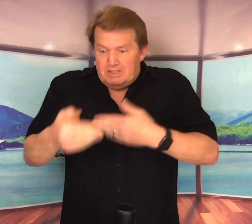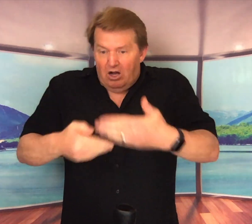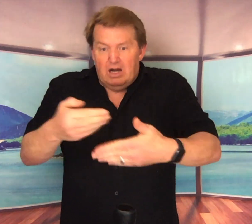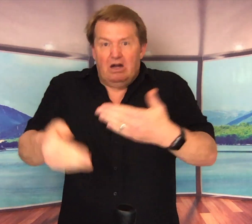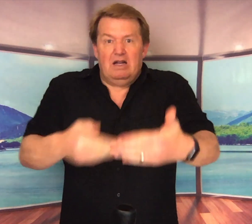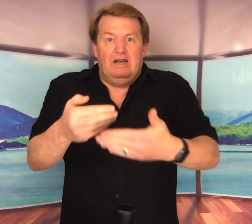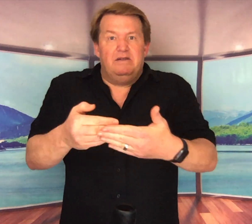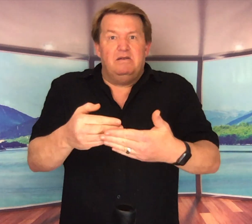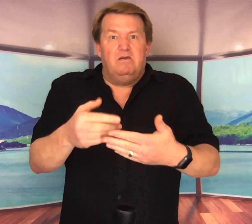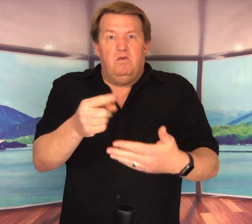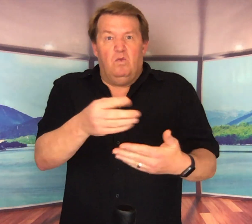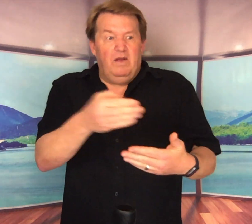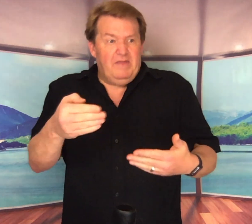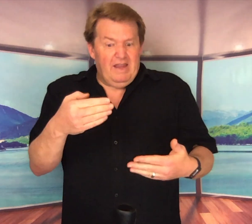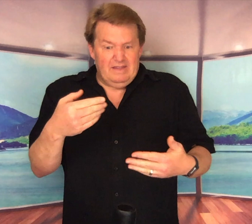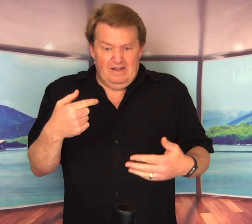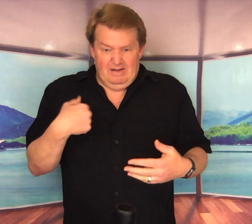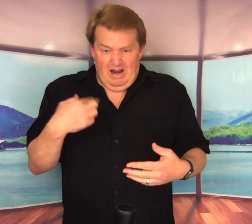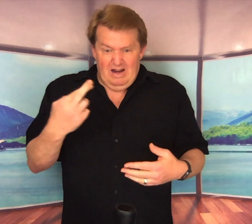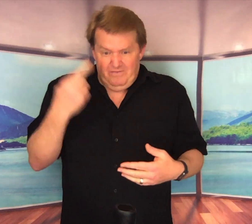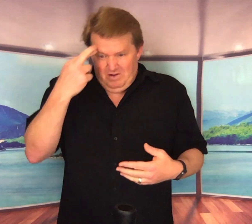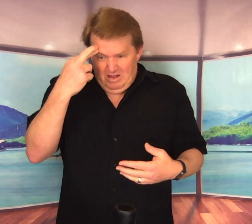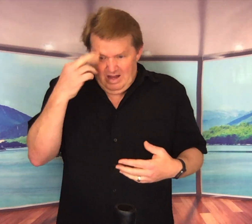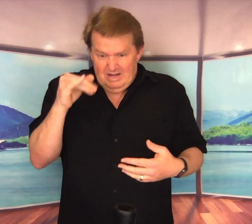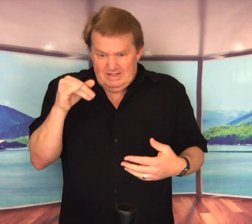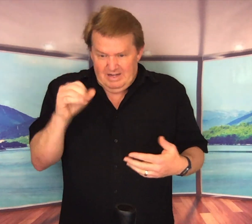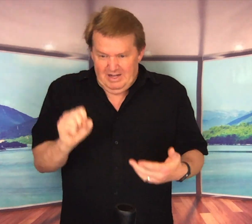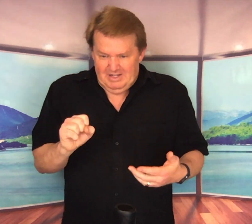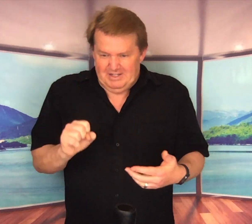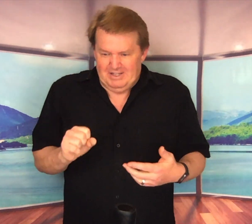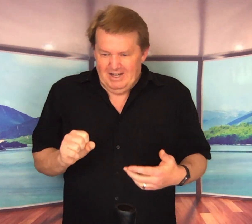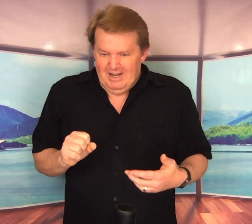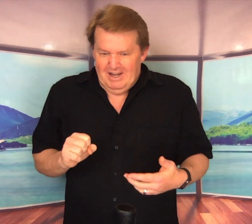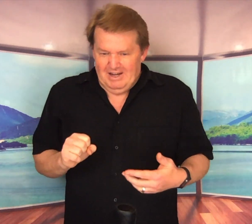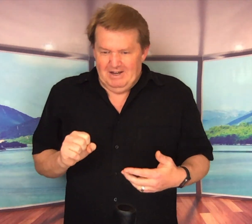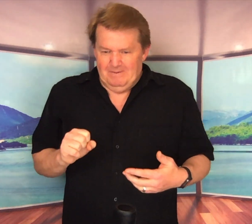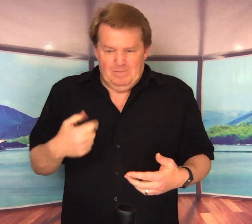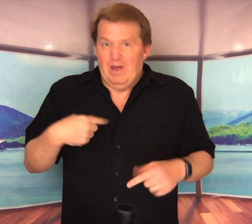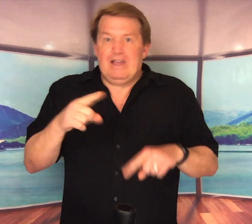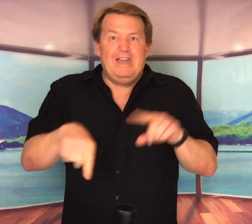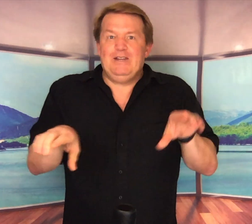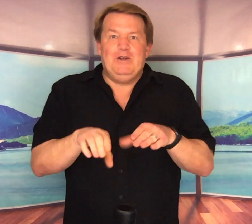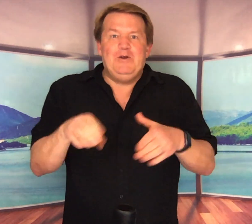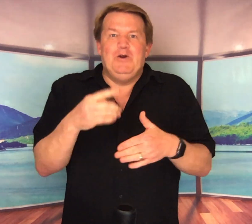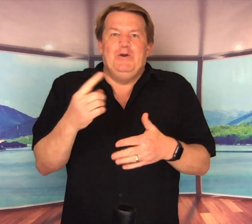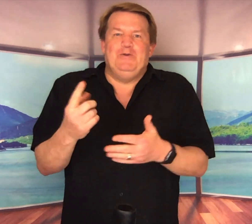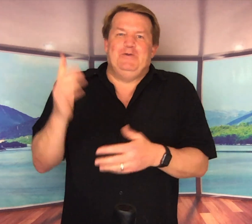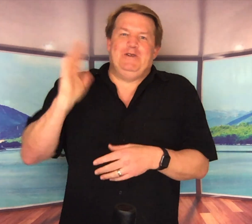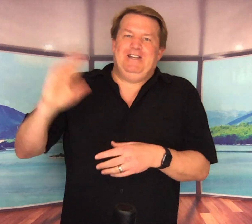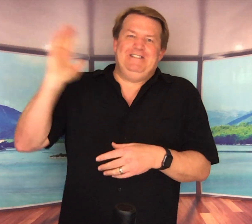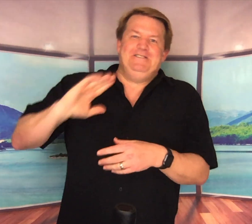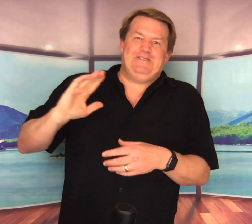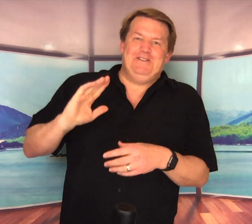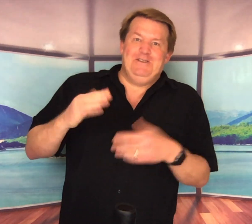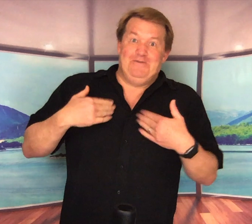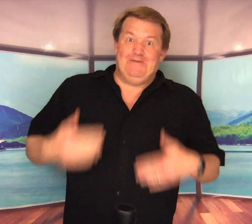gone on, one thing that I've realized is I can't do what I used to do